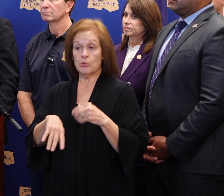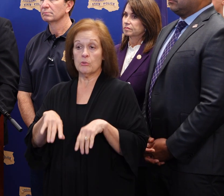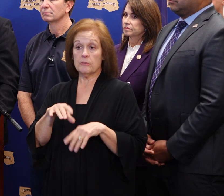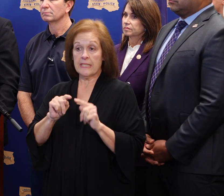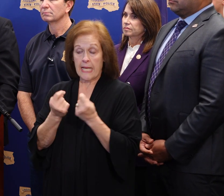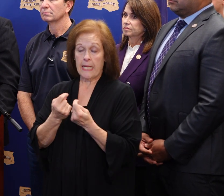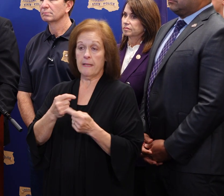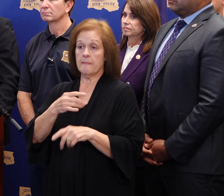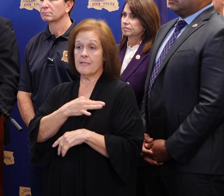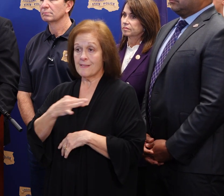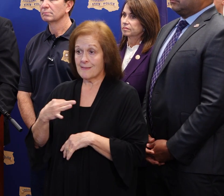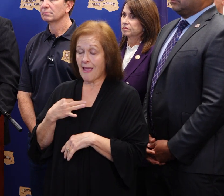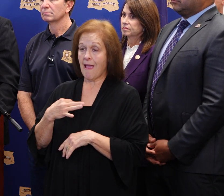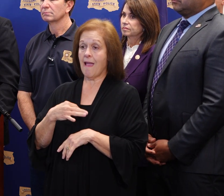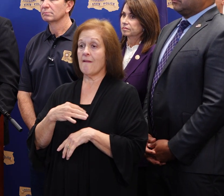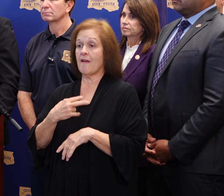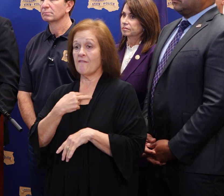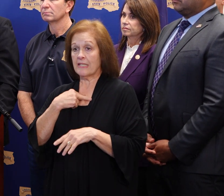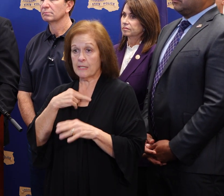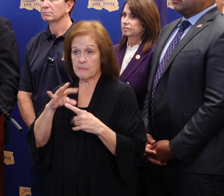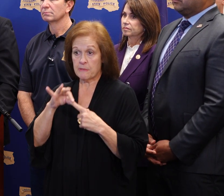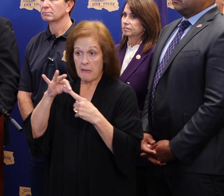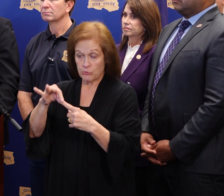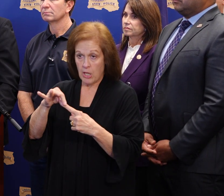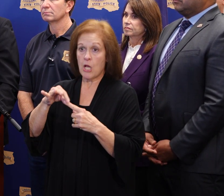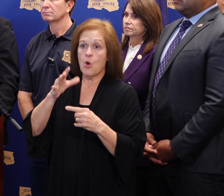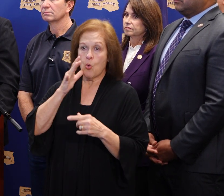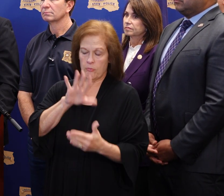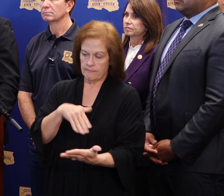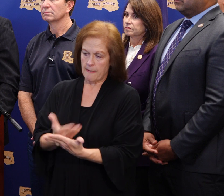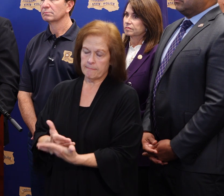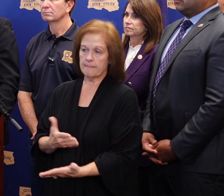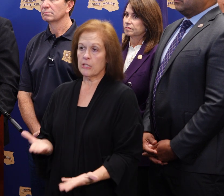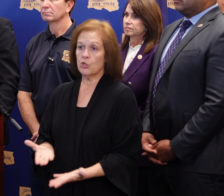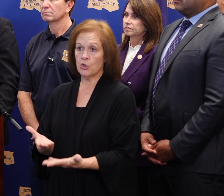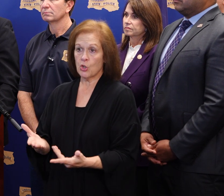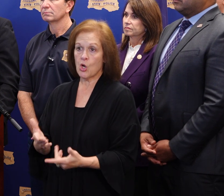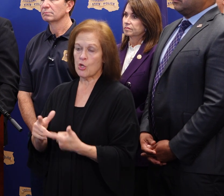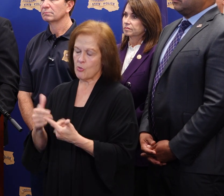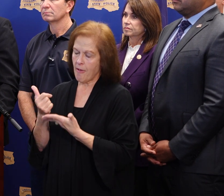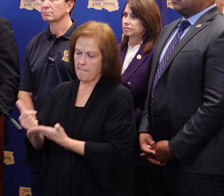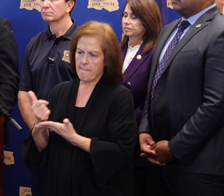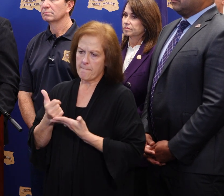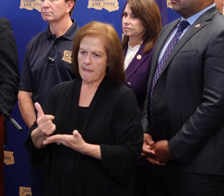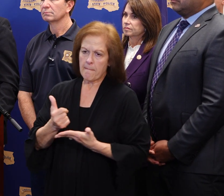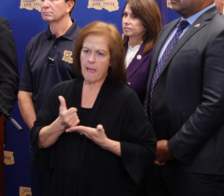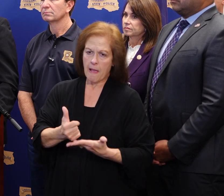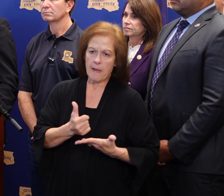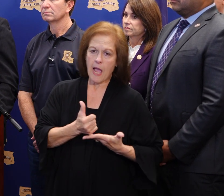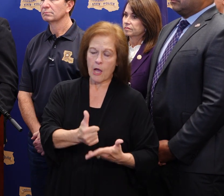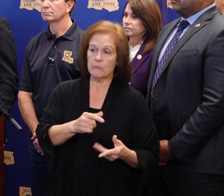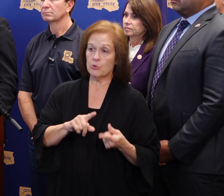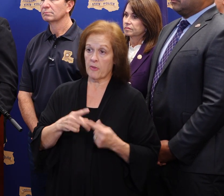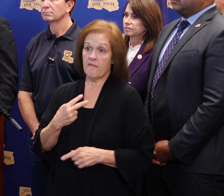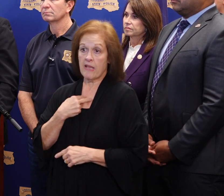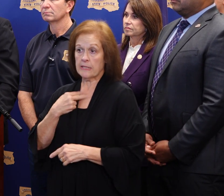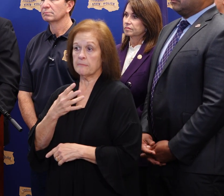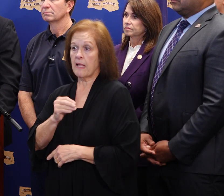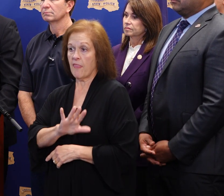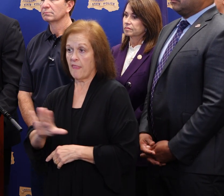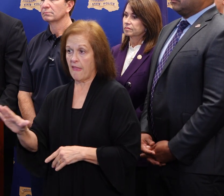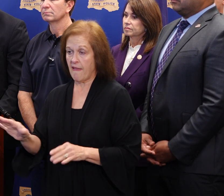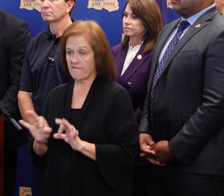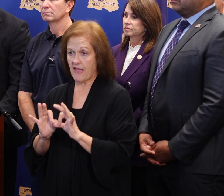staff, and victim specialists continue to arrive to provide more investigative power and assistance to the victims and their